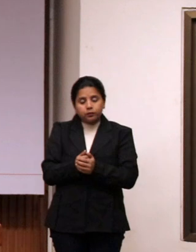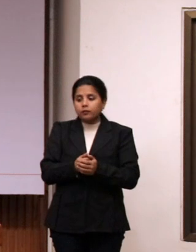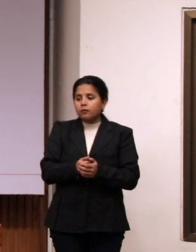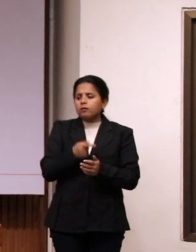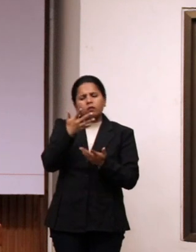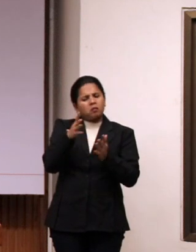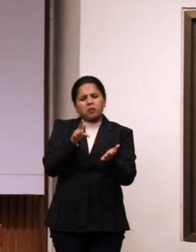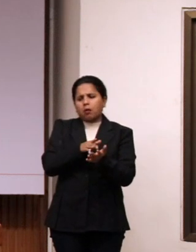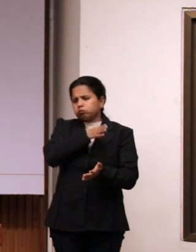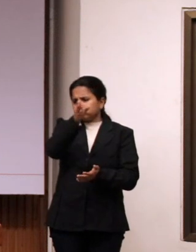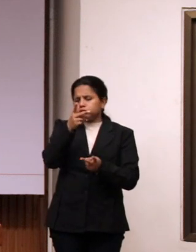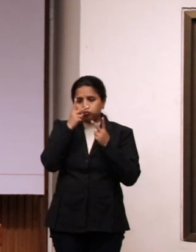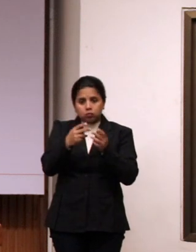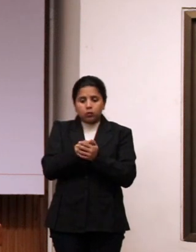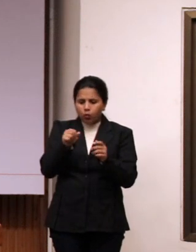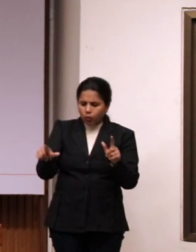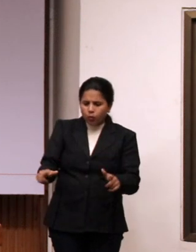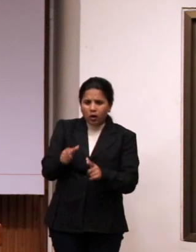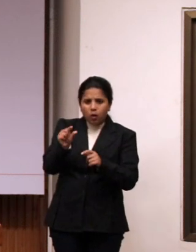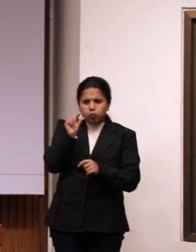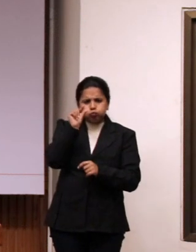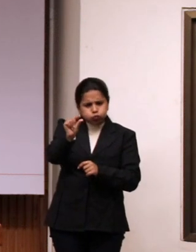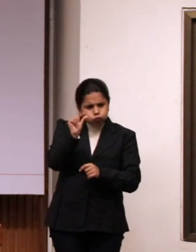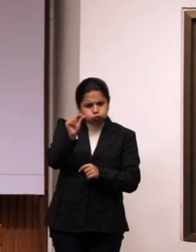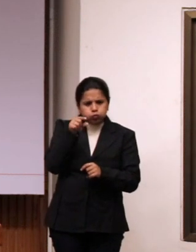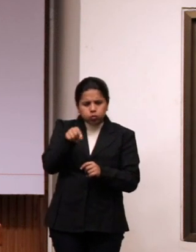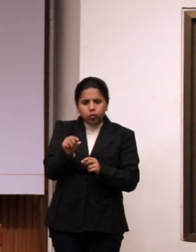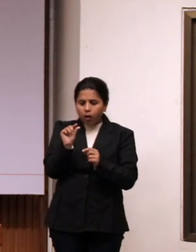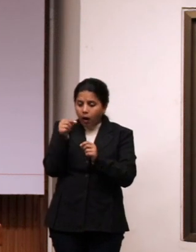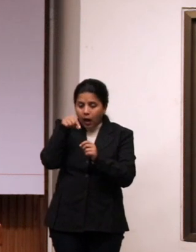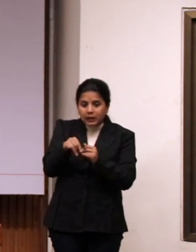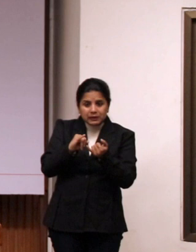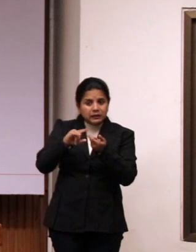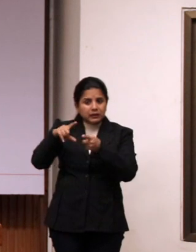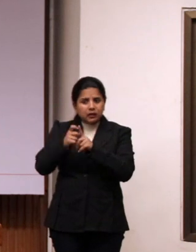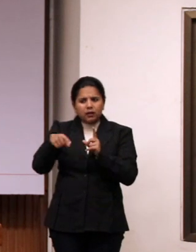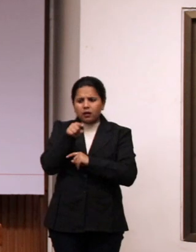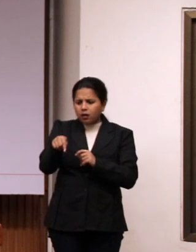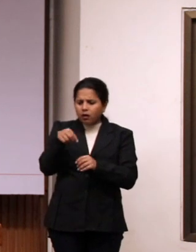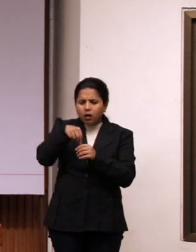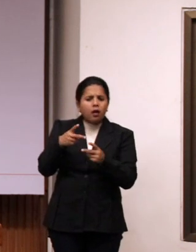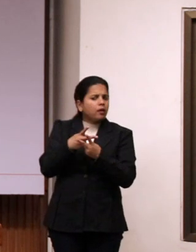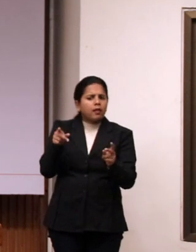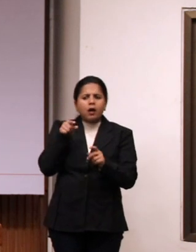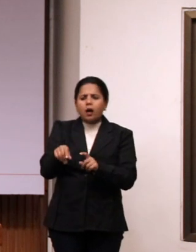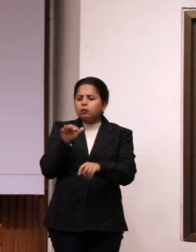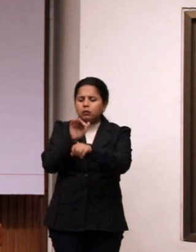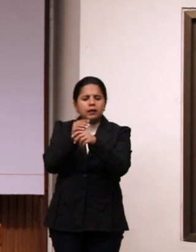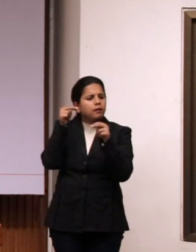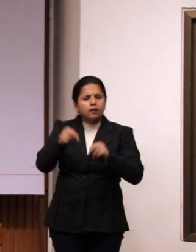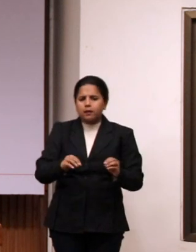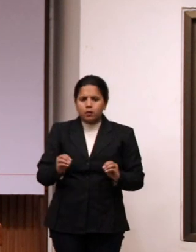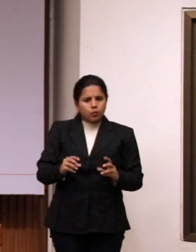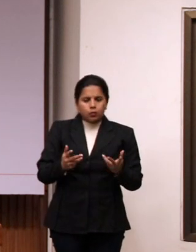ridge anywhere. Pods, you see, they are so thick and seeds are so much embedded, it does not require any support. Fell down,